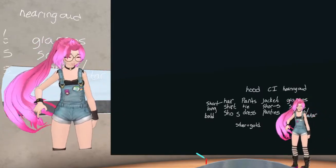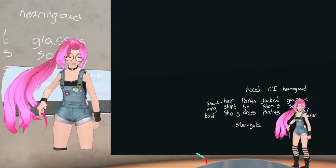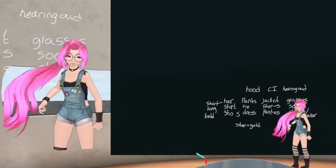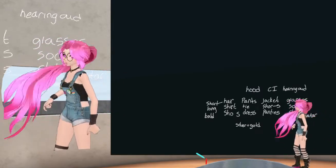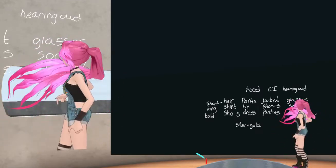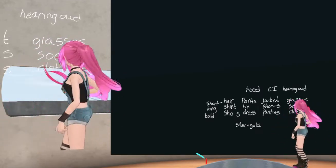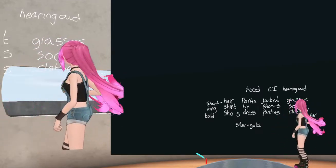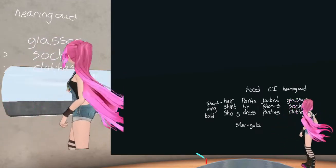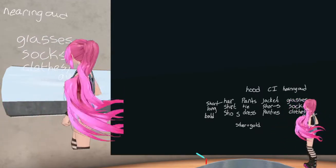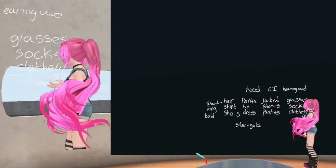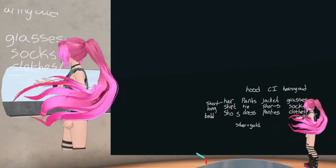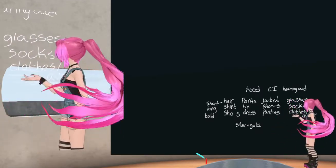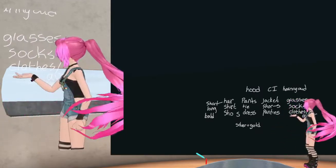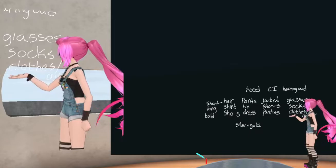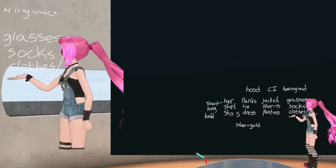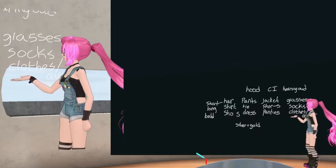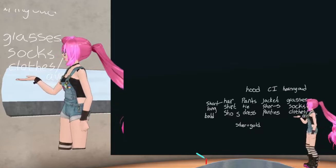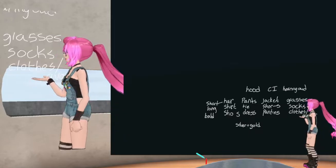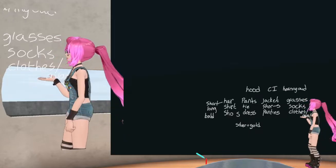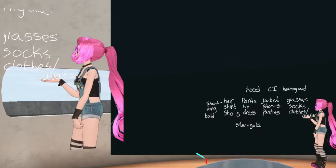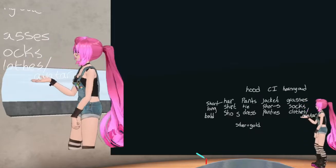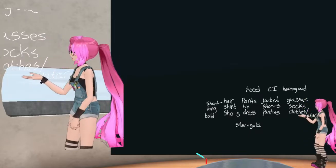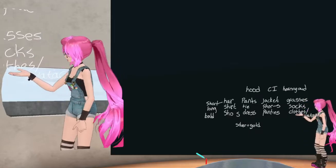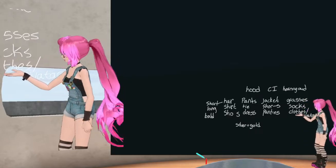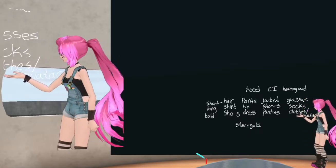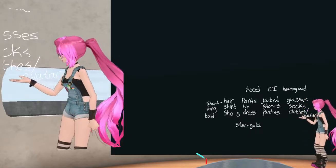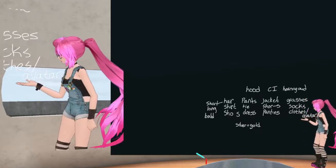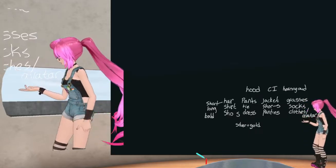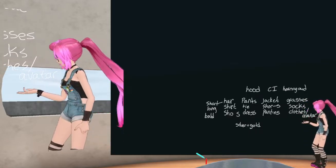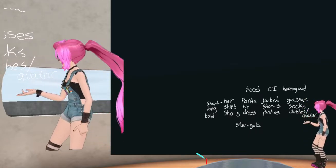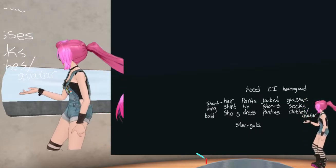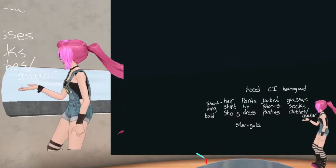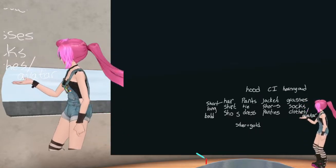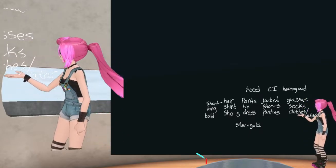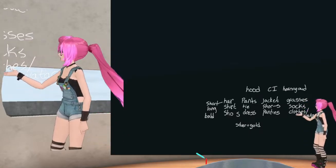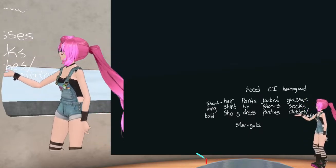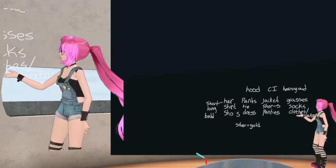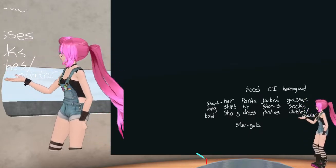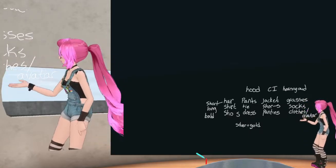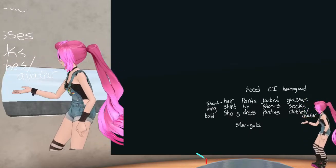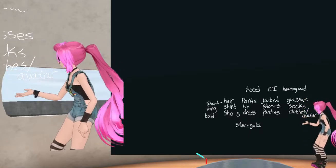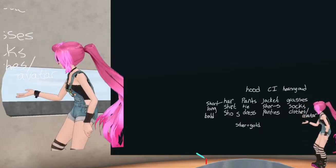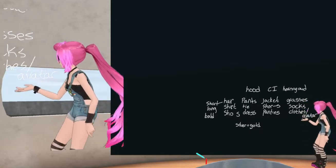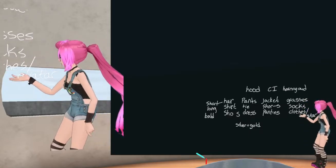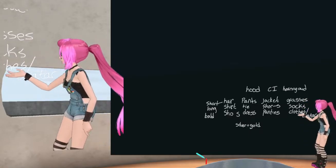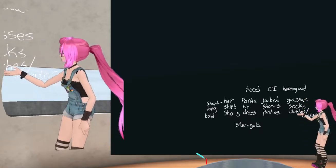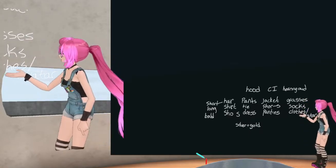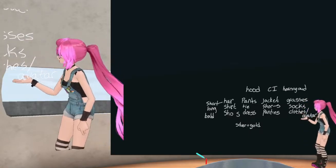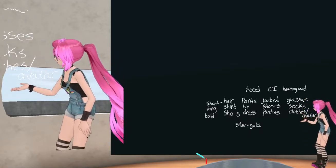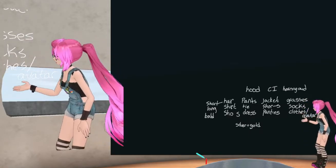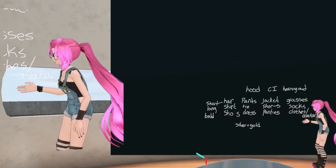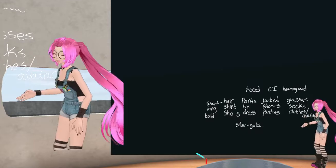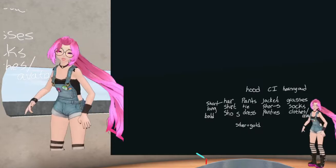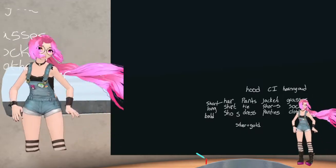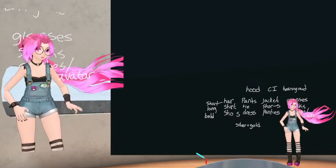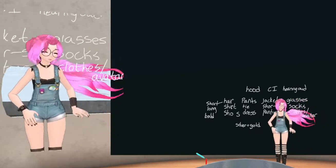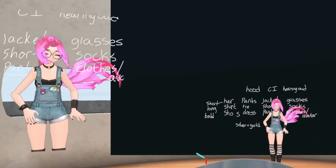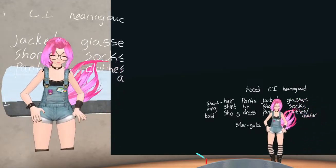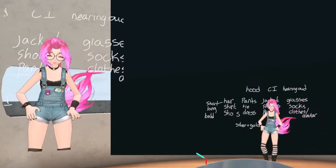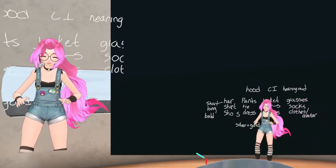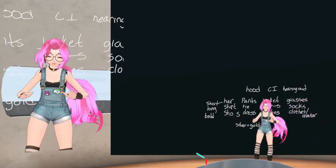their socks. And also clothes. So clothes is the same sign as avatar. Clothes and avatar are the same